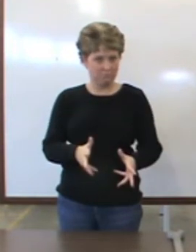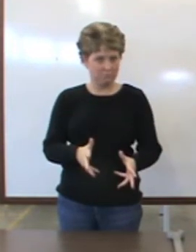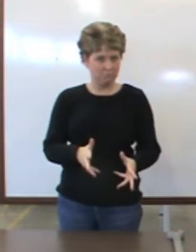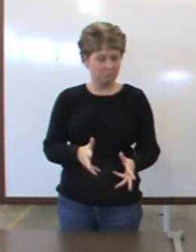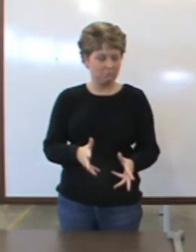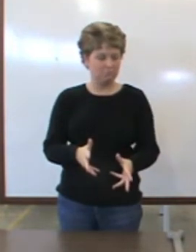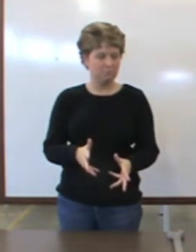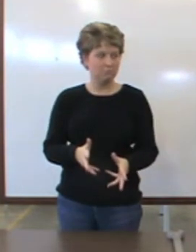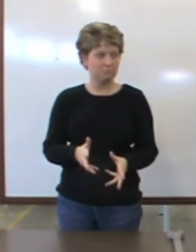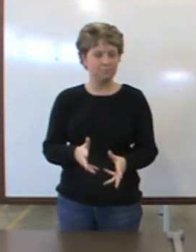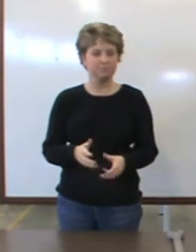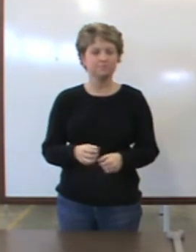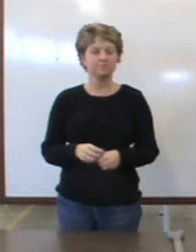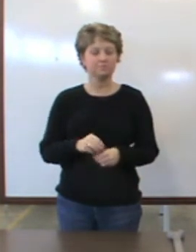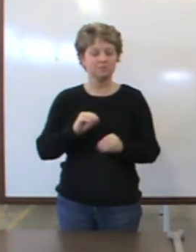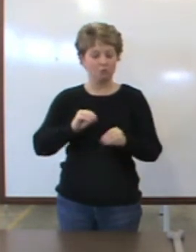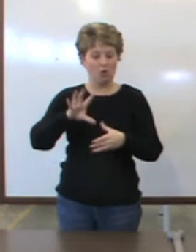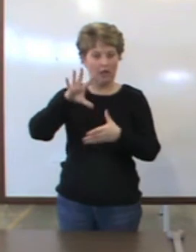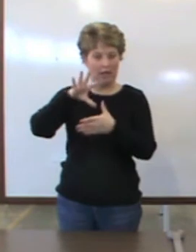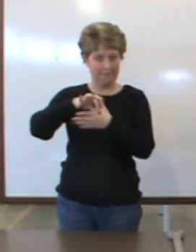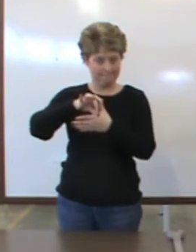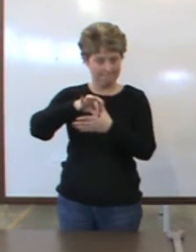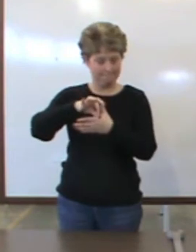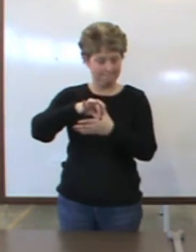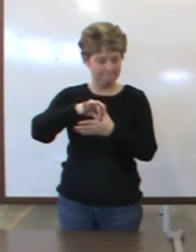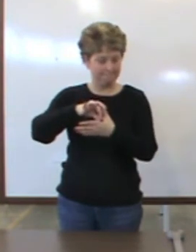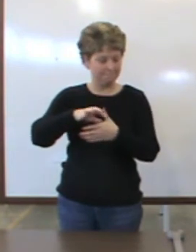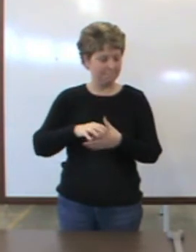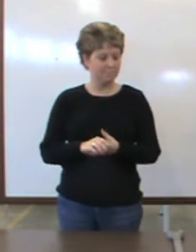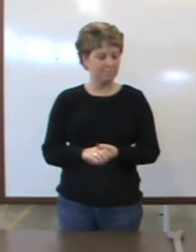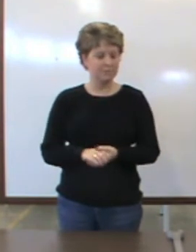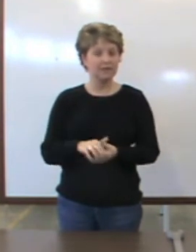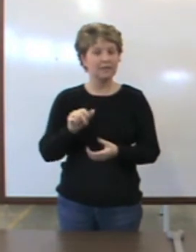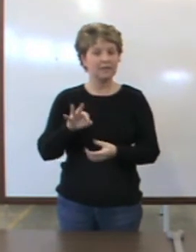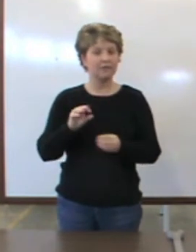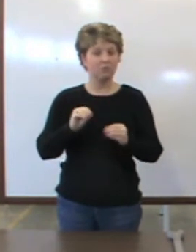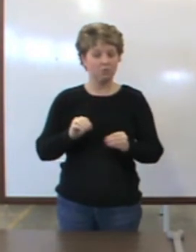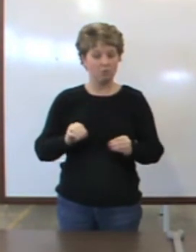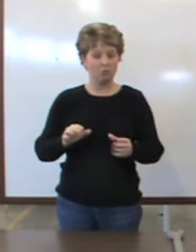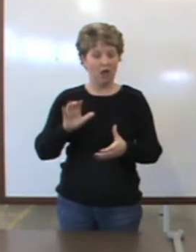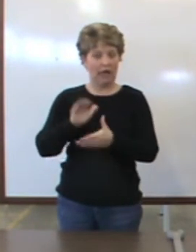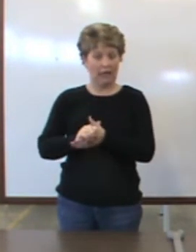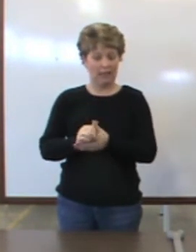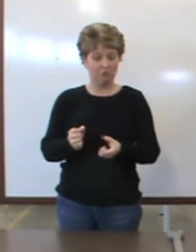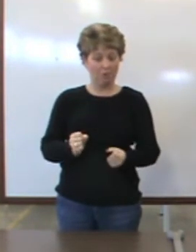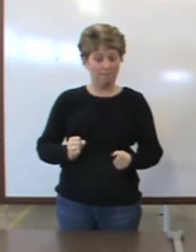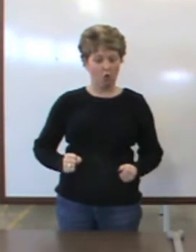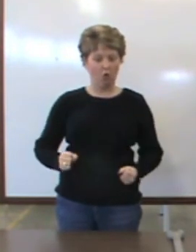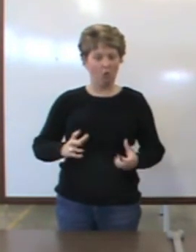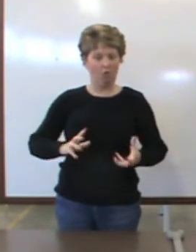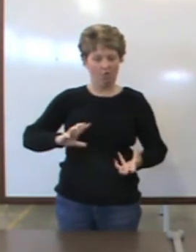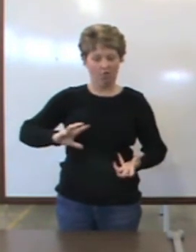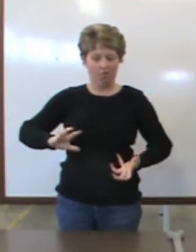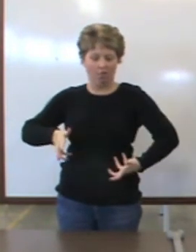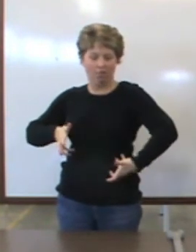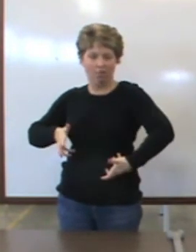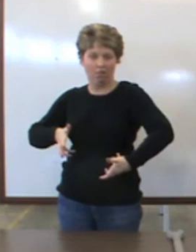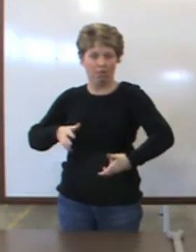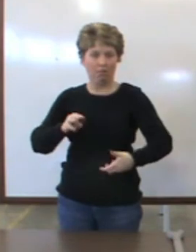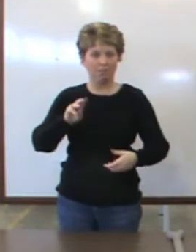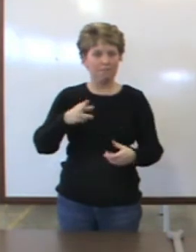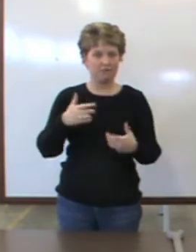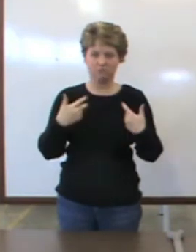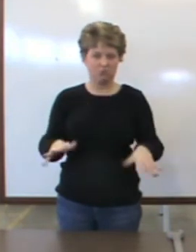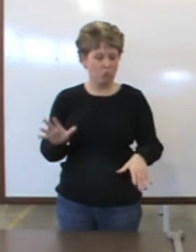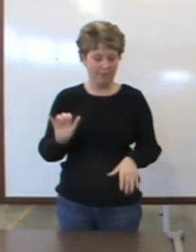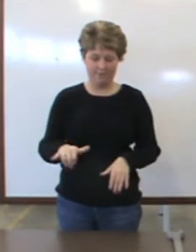is. Put your clips in. If you put your clamps on to pull this way, it will twist the mesh, and